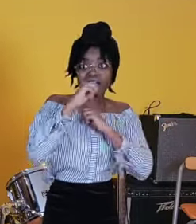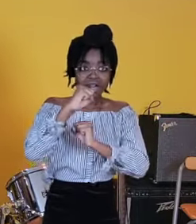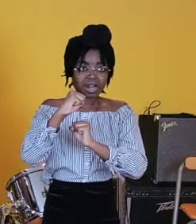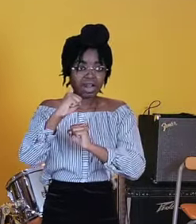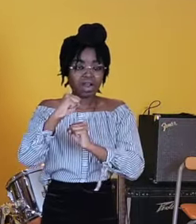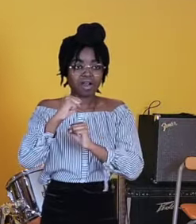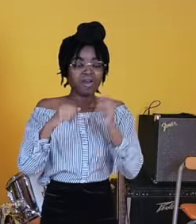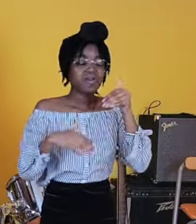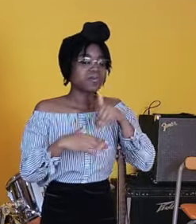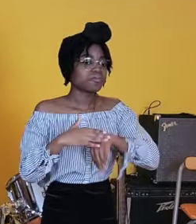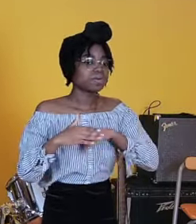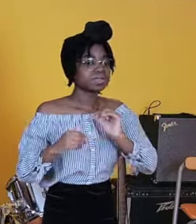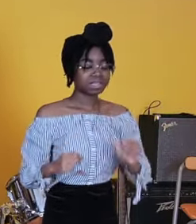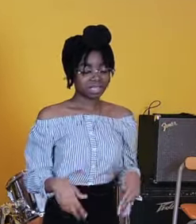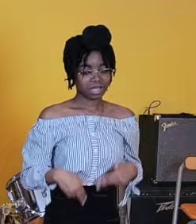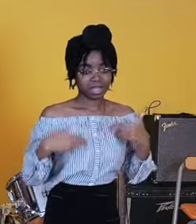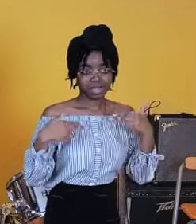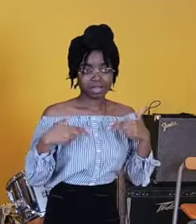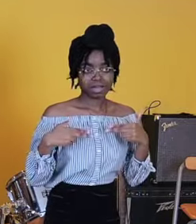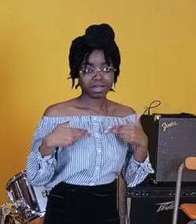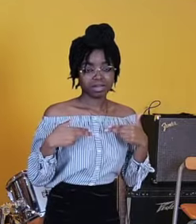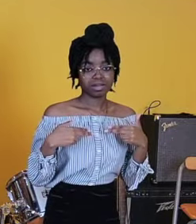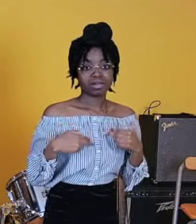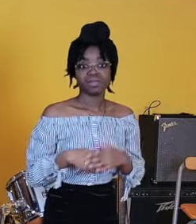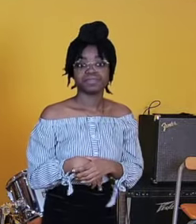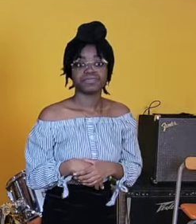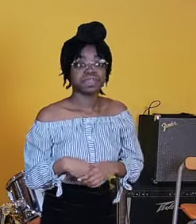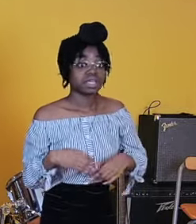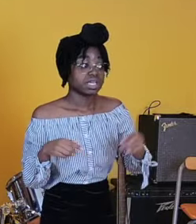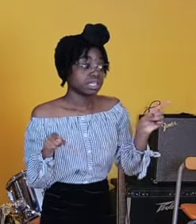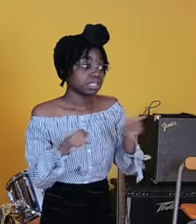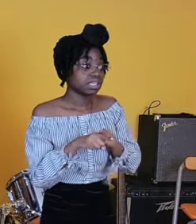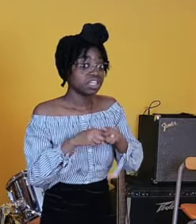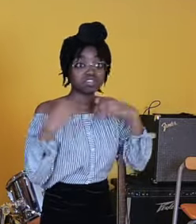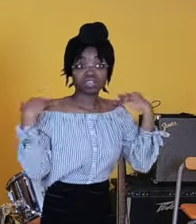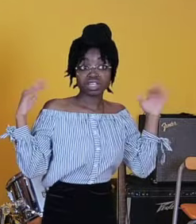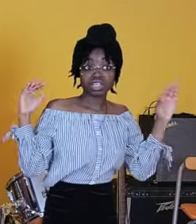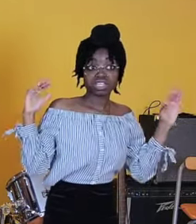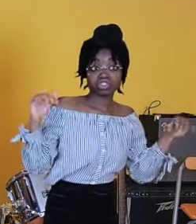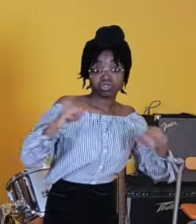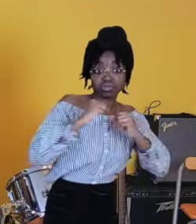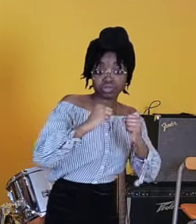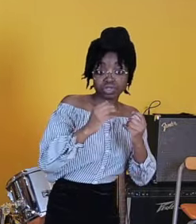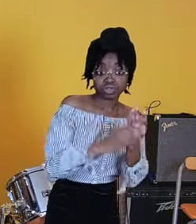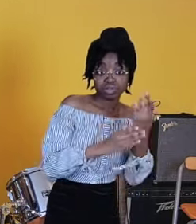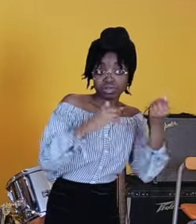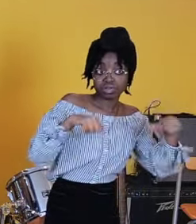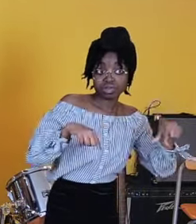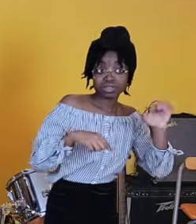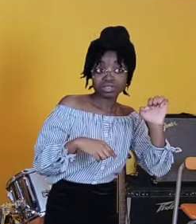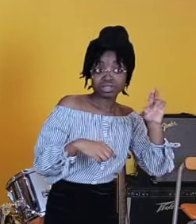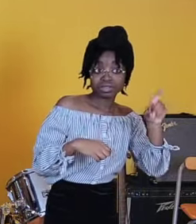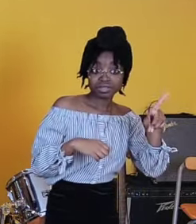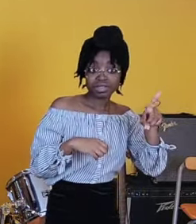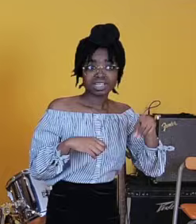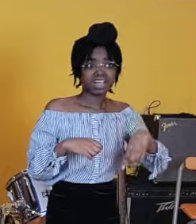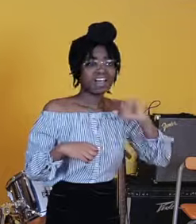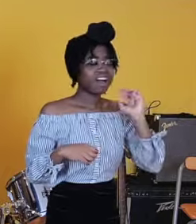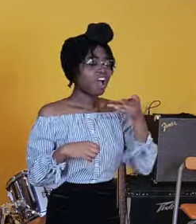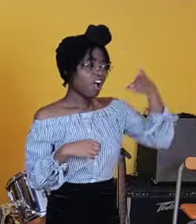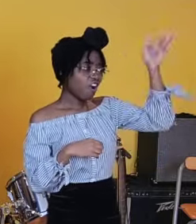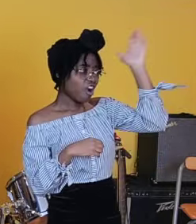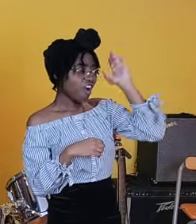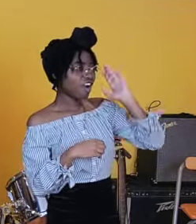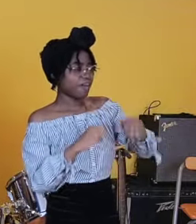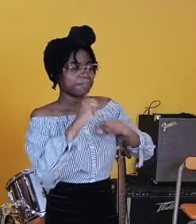guarding us. See that? Just like those cherubims who were guarding the Garden of Eden, our God guards us. He has